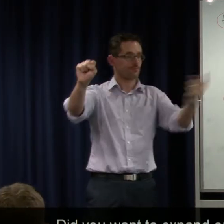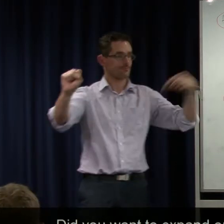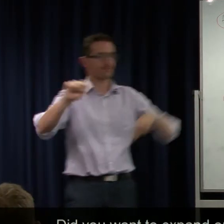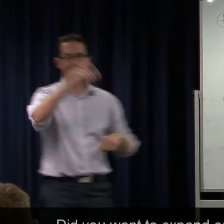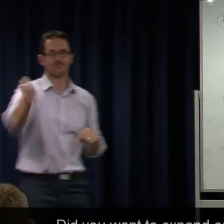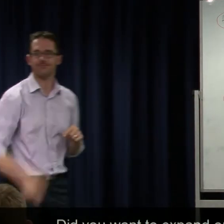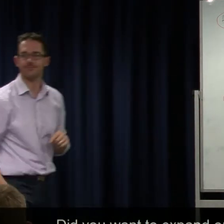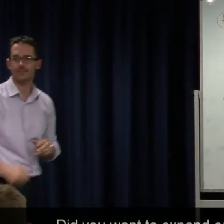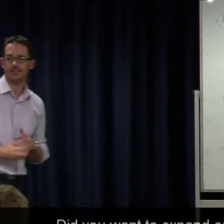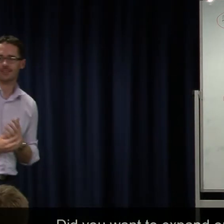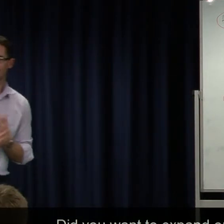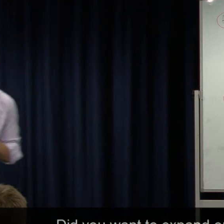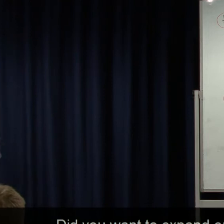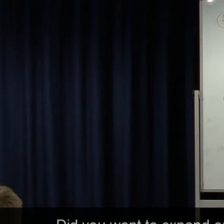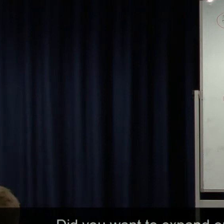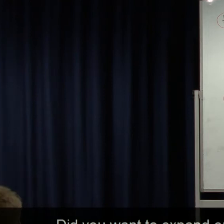Okay, David?